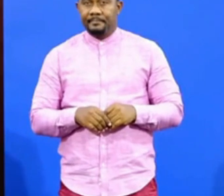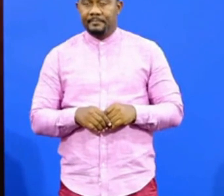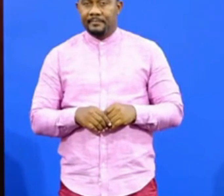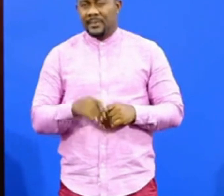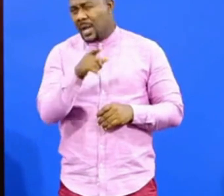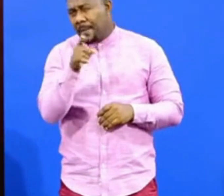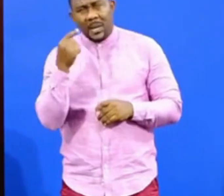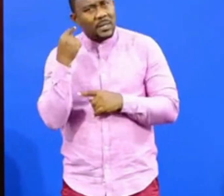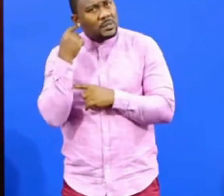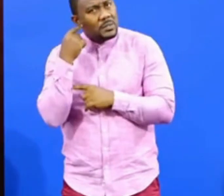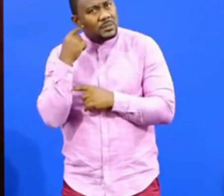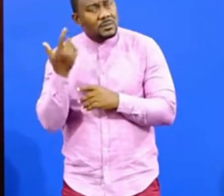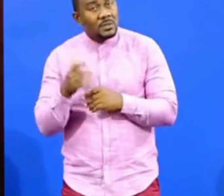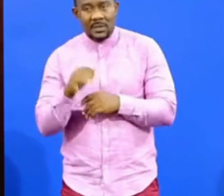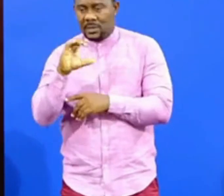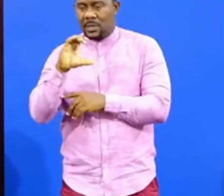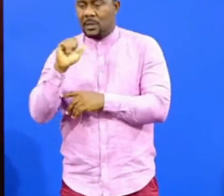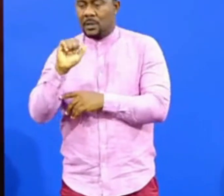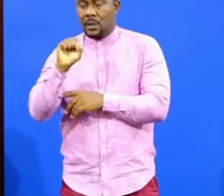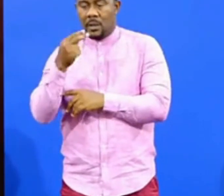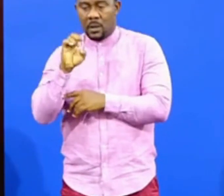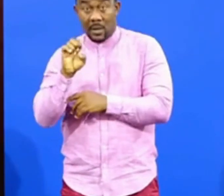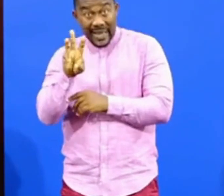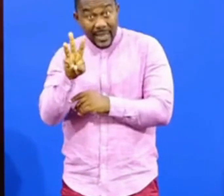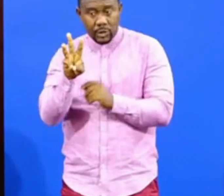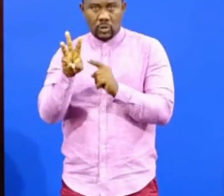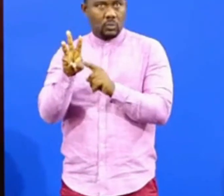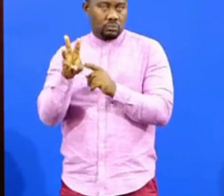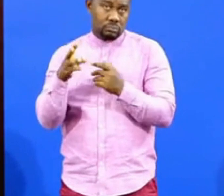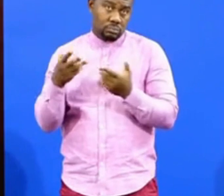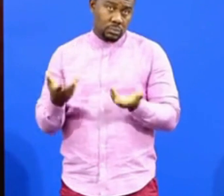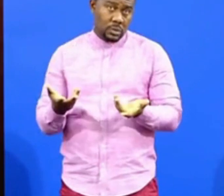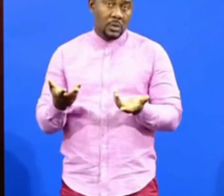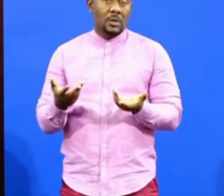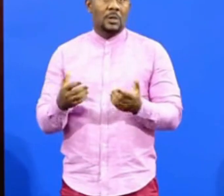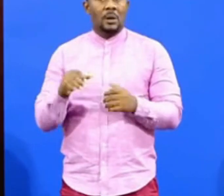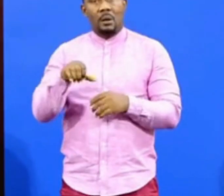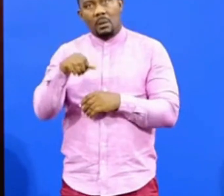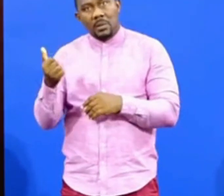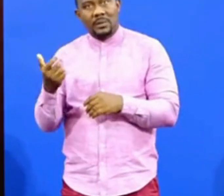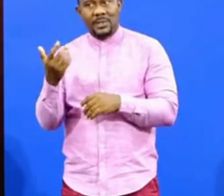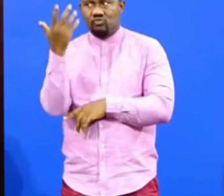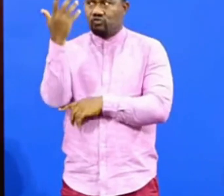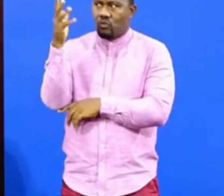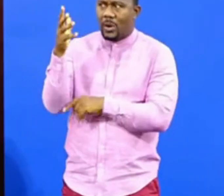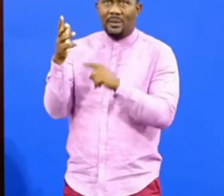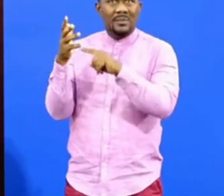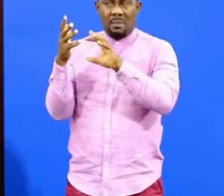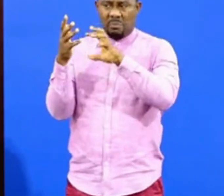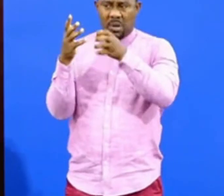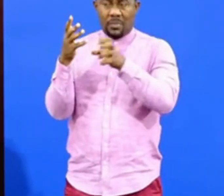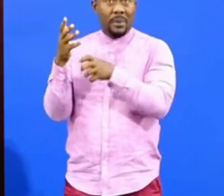we've even traded cashew through an auction trade. So the next stage is to move to cash crops, tree crops. You know that the government